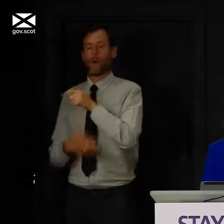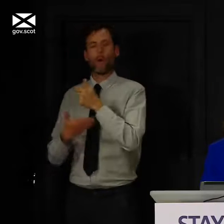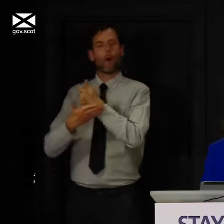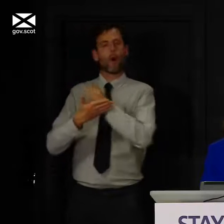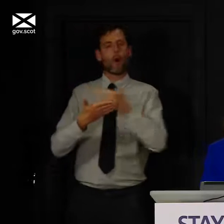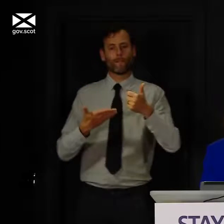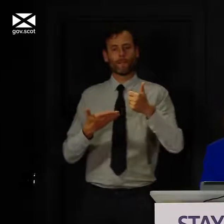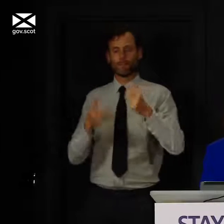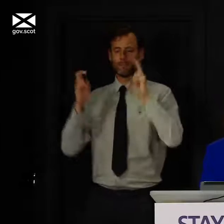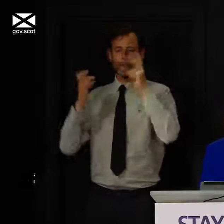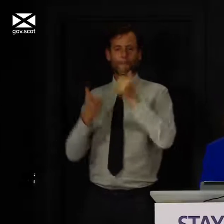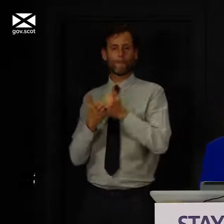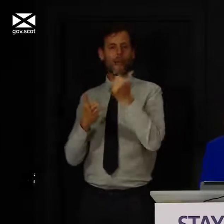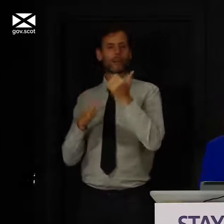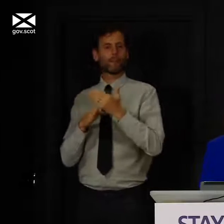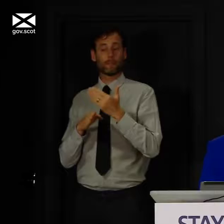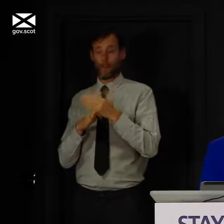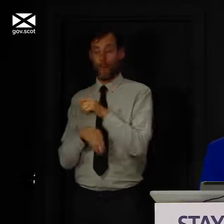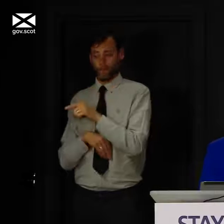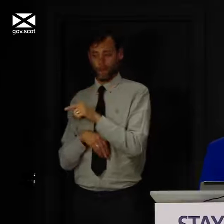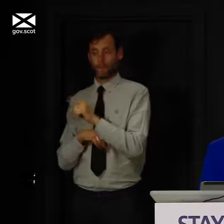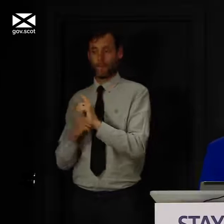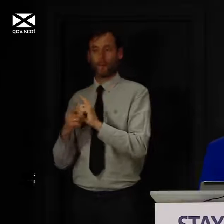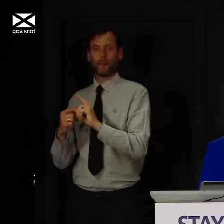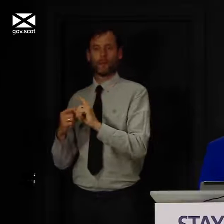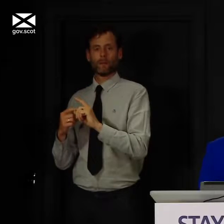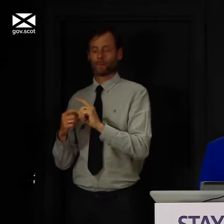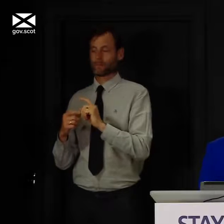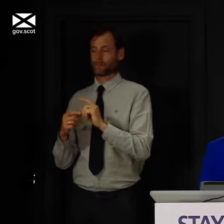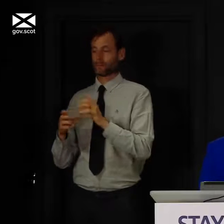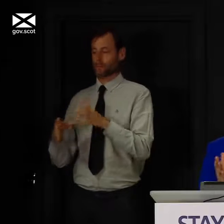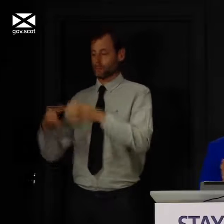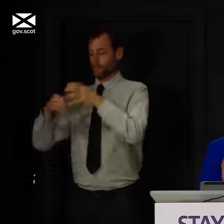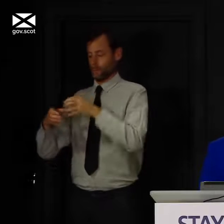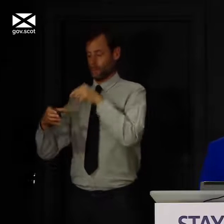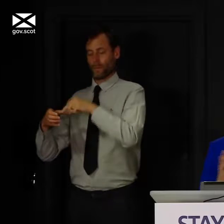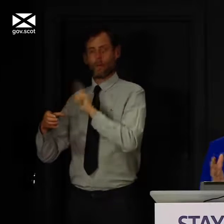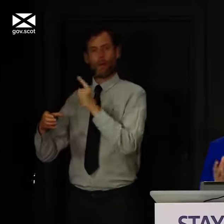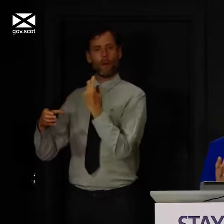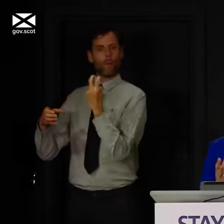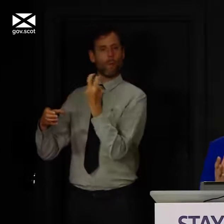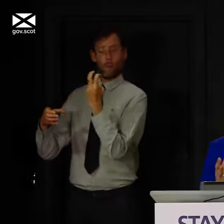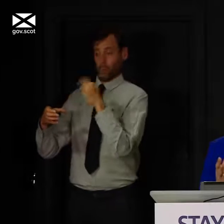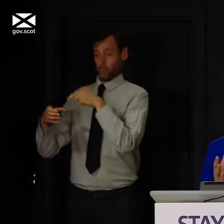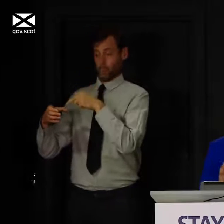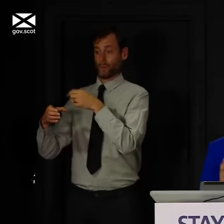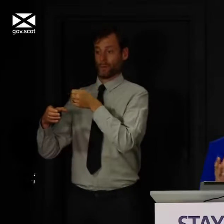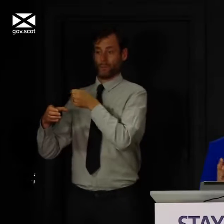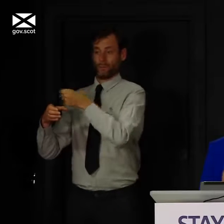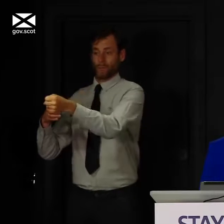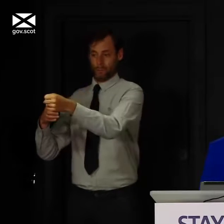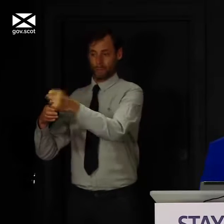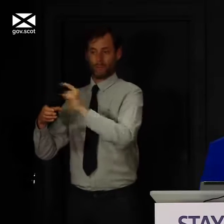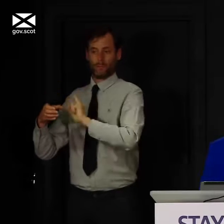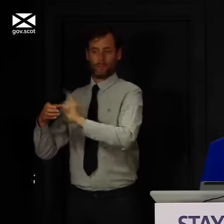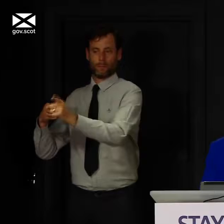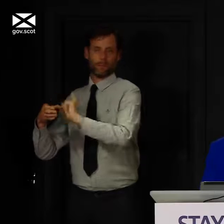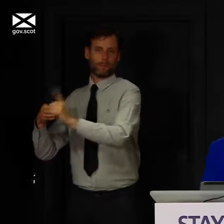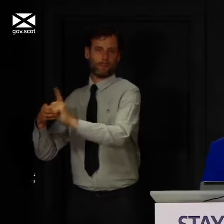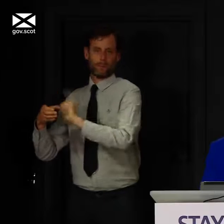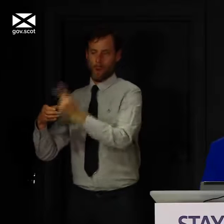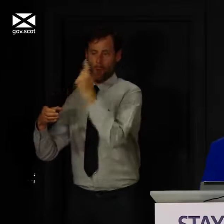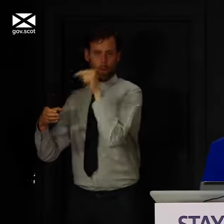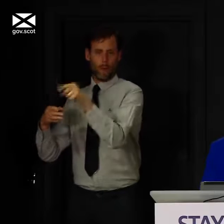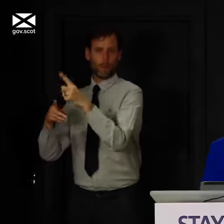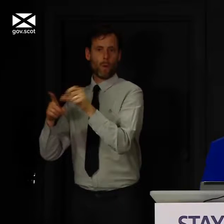the area where they have worked before because they know the layout of a particular ward or that patient cohort or whatever it might